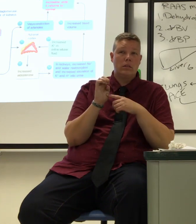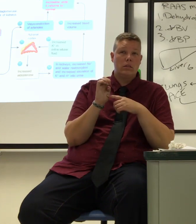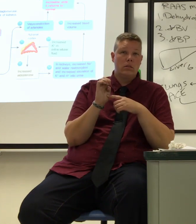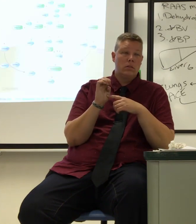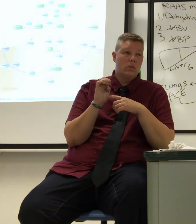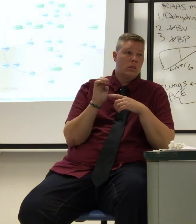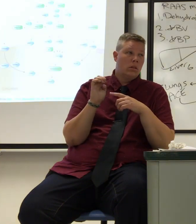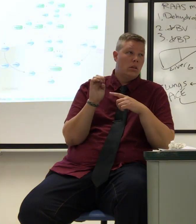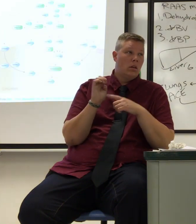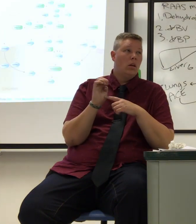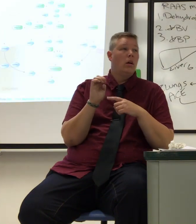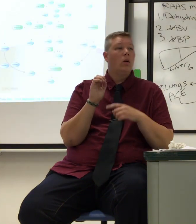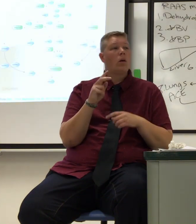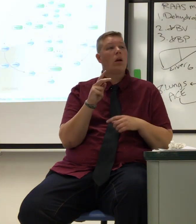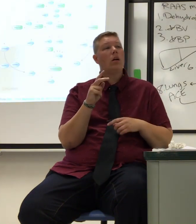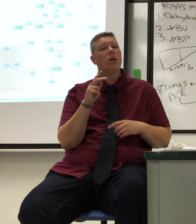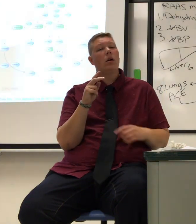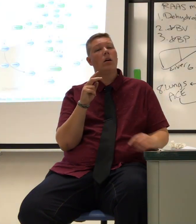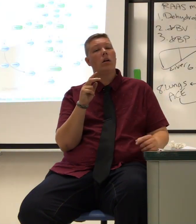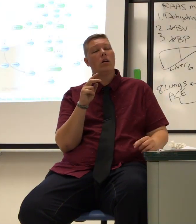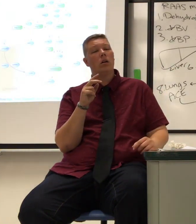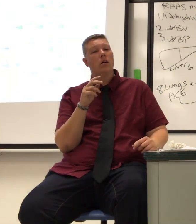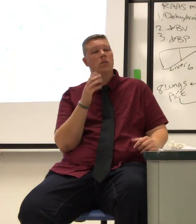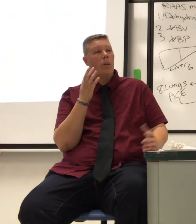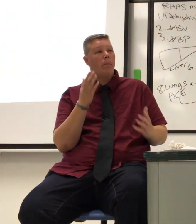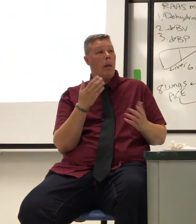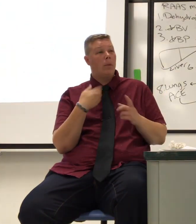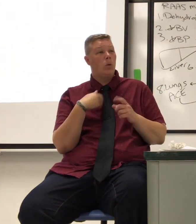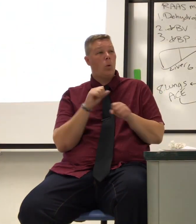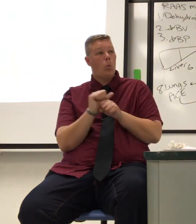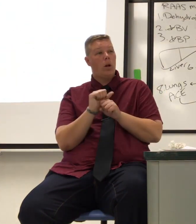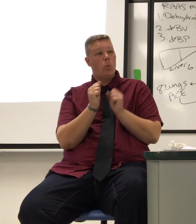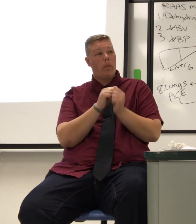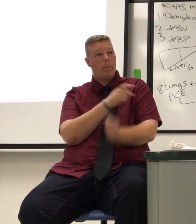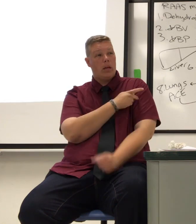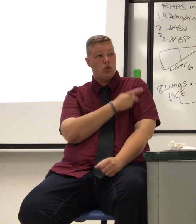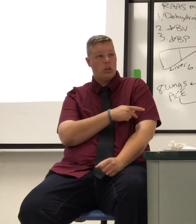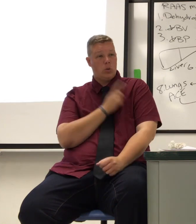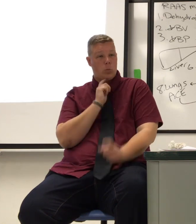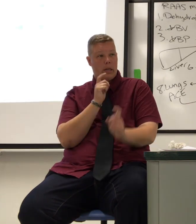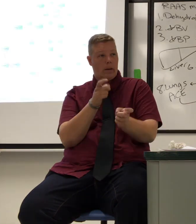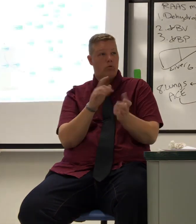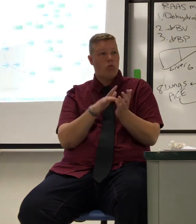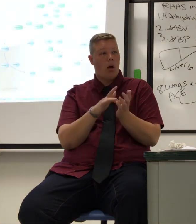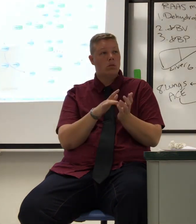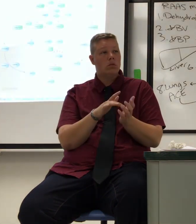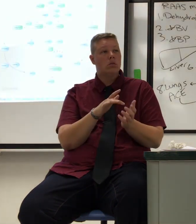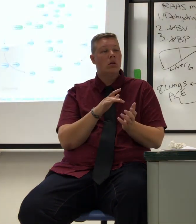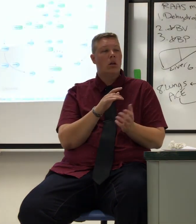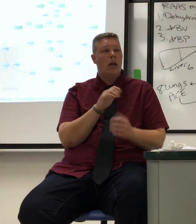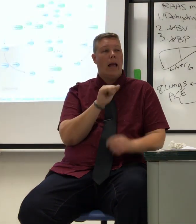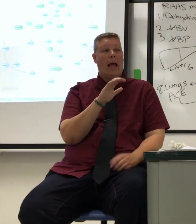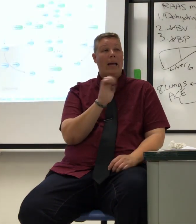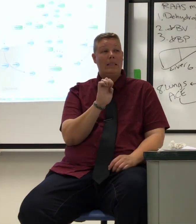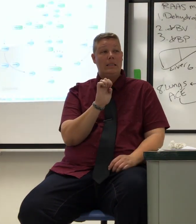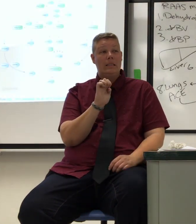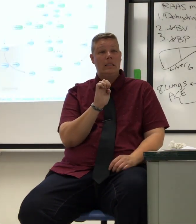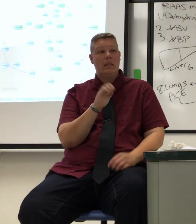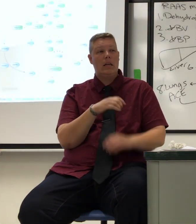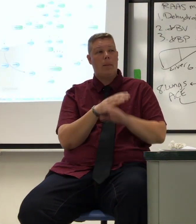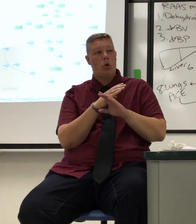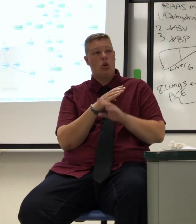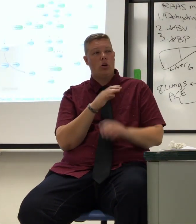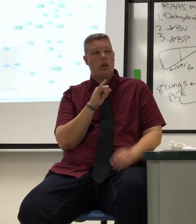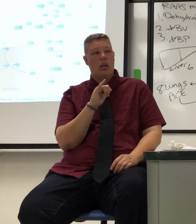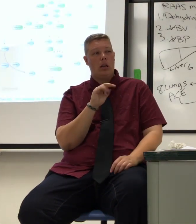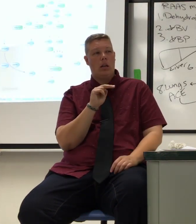Well, to get you thinking about drugs you may give to your patients, there's a class of drugs called ACE inhibitors, and let